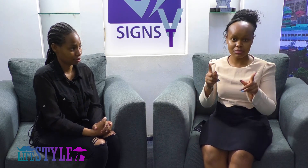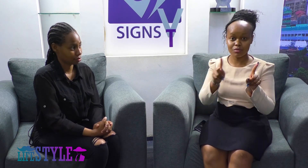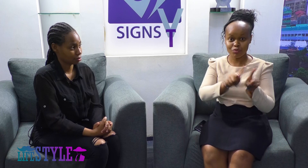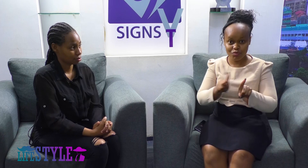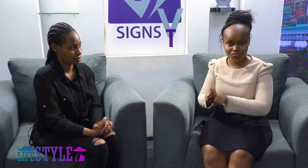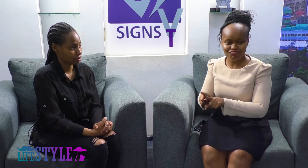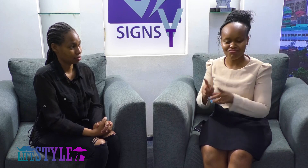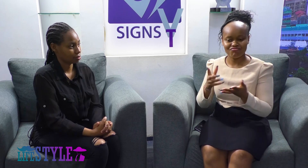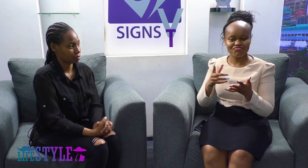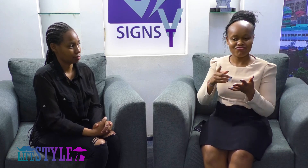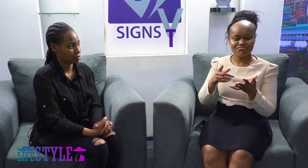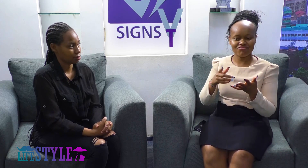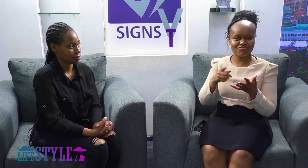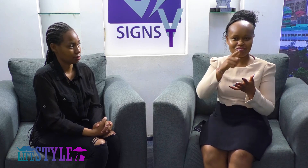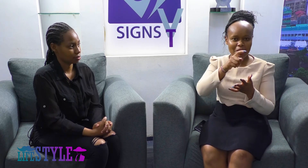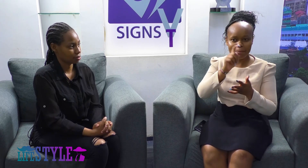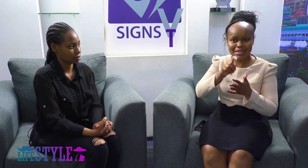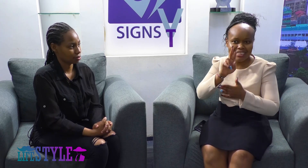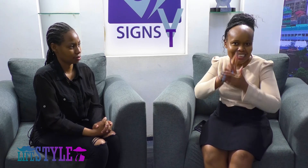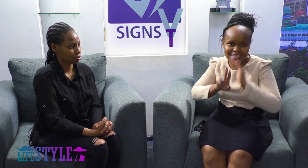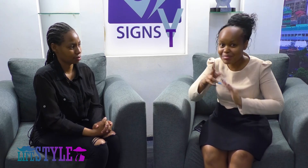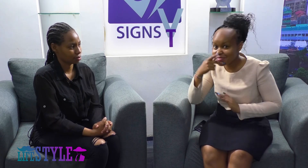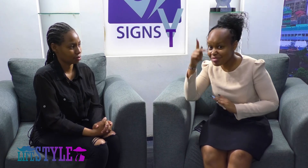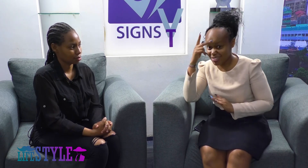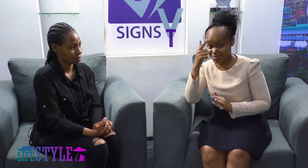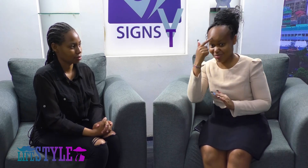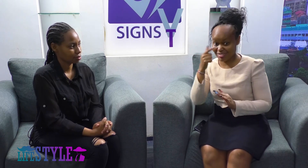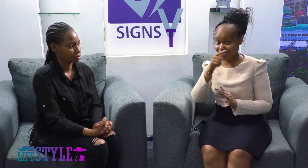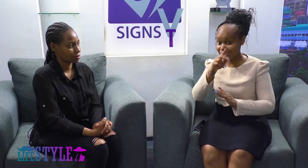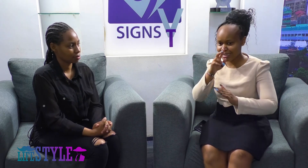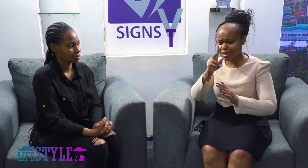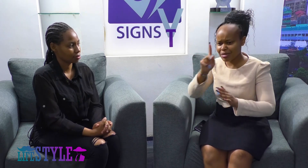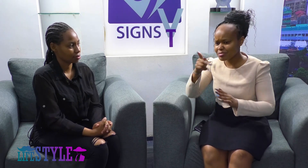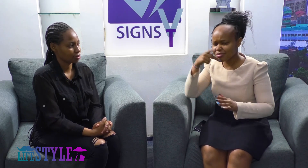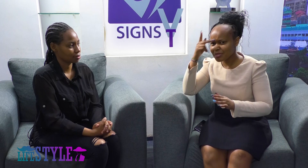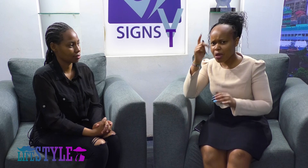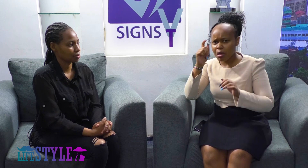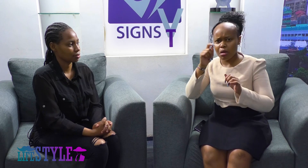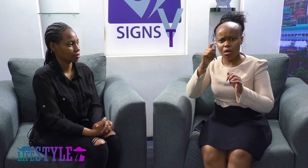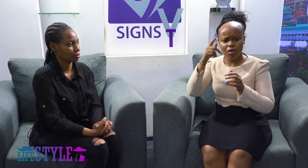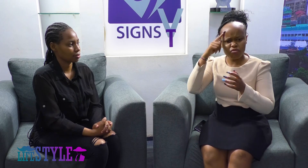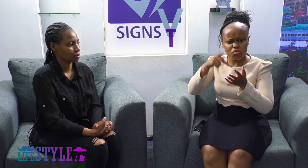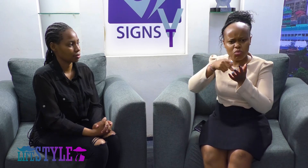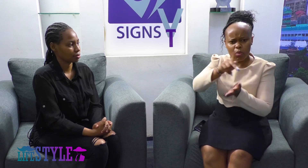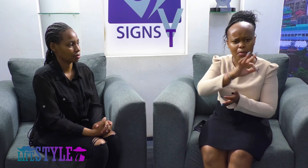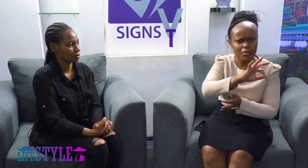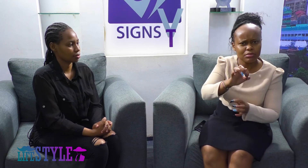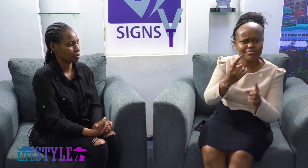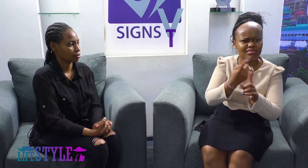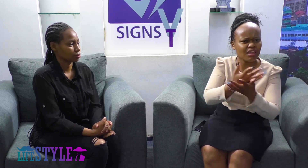to emulate me by working very hard, and also respect your parents.